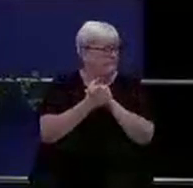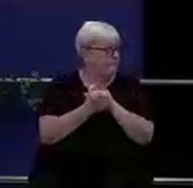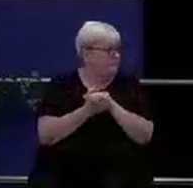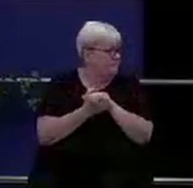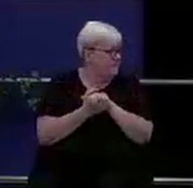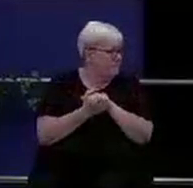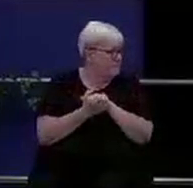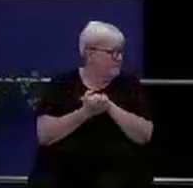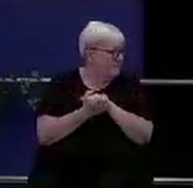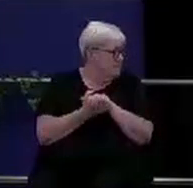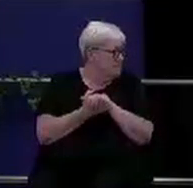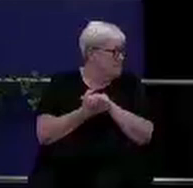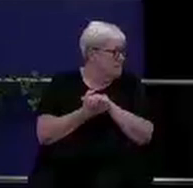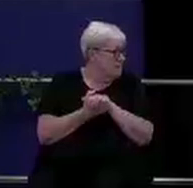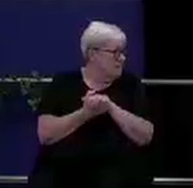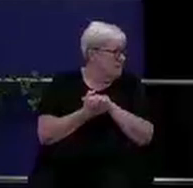Well, I mean,